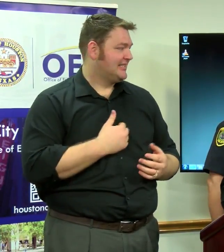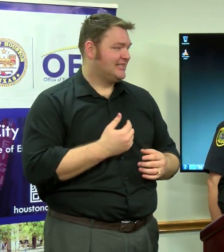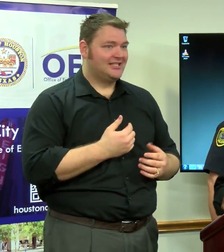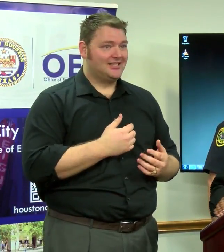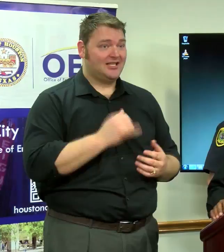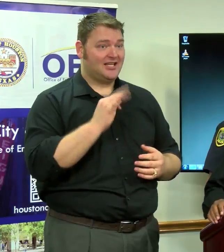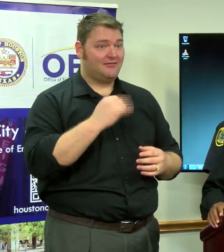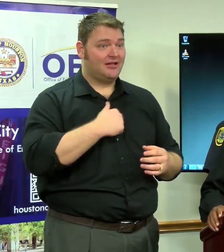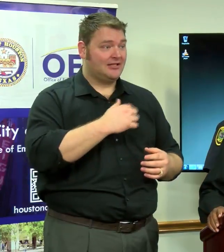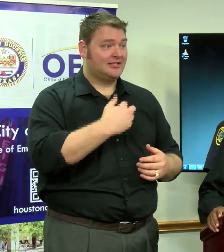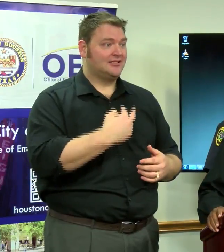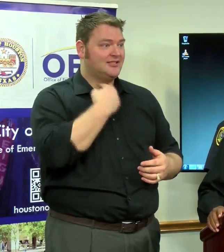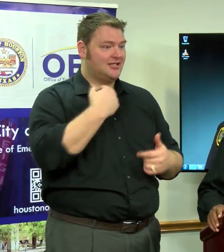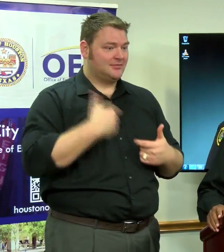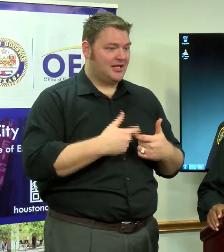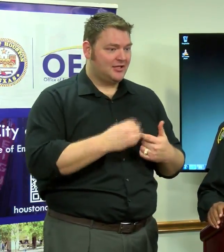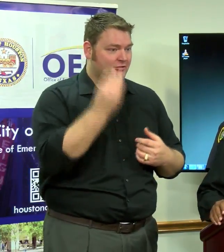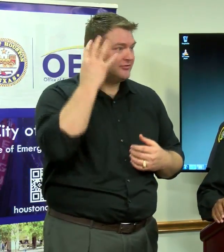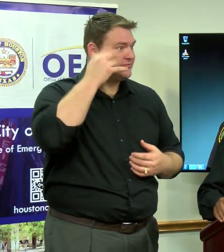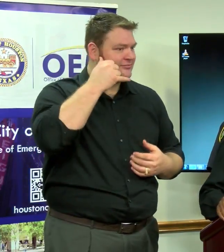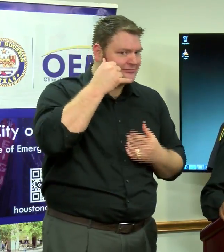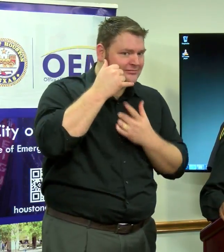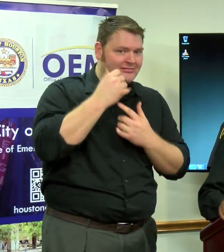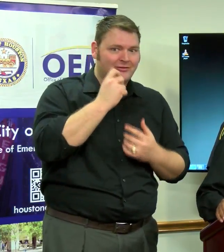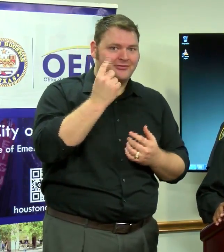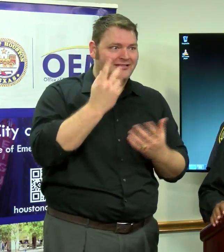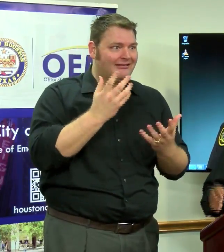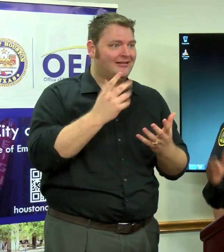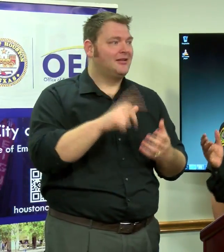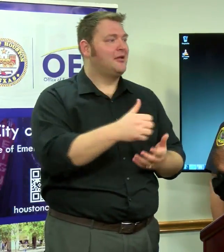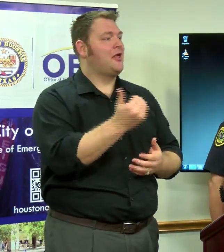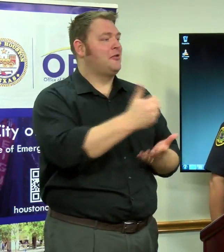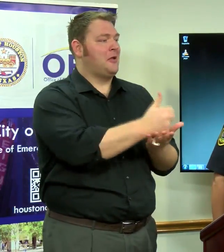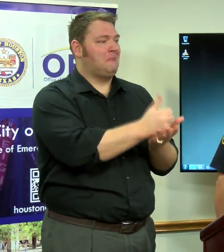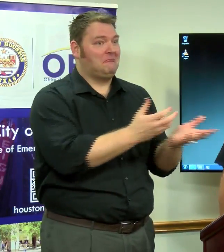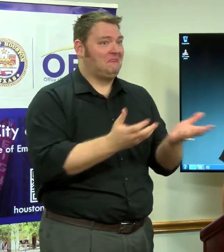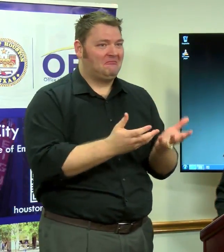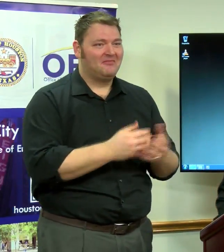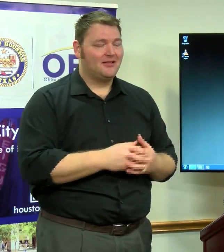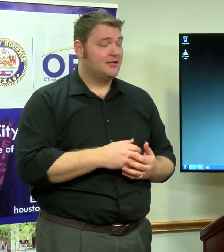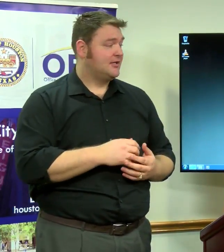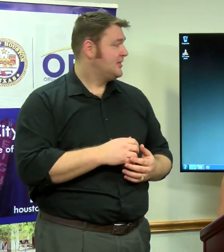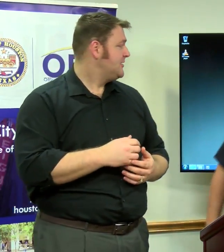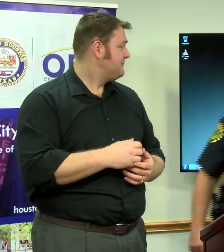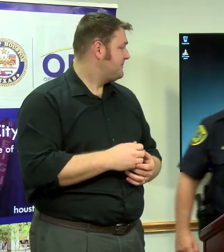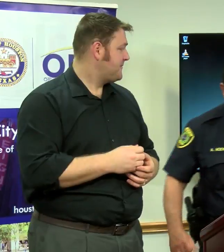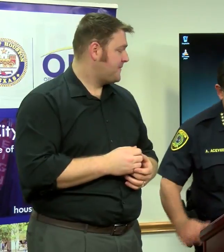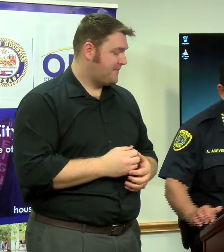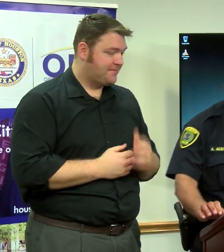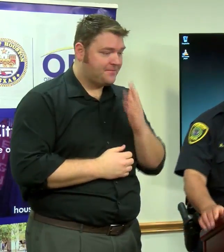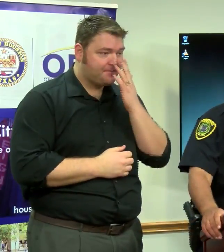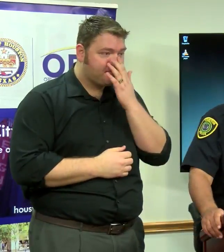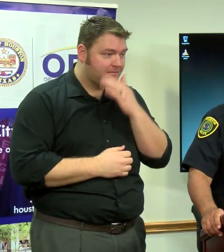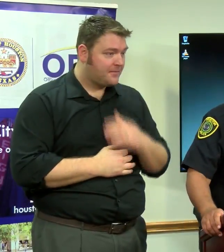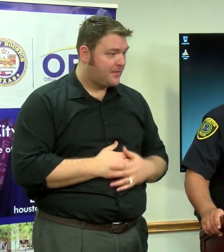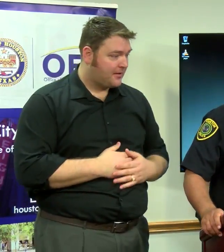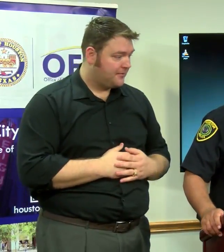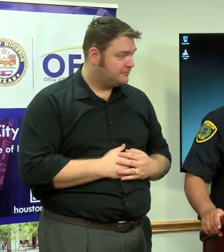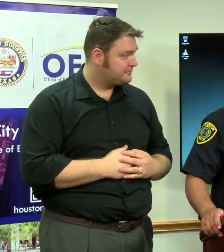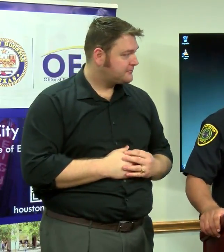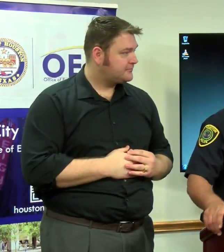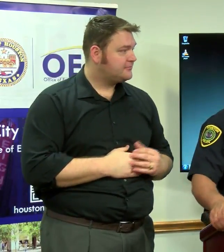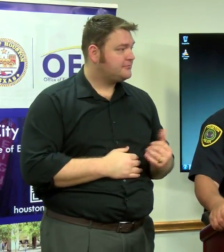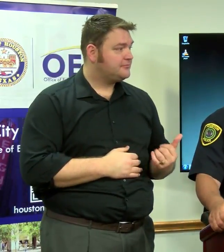call on someone for added assistance. So let me ask Chief Acevedo, then followed by Chief Pena. Thank you, Mayor.